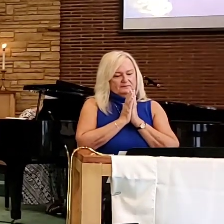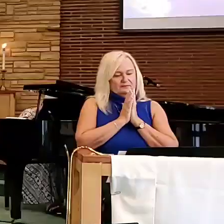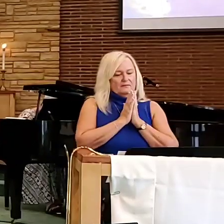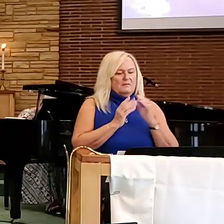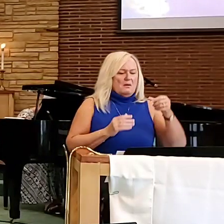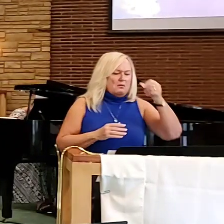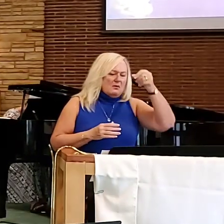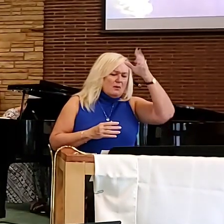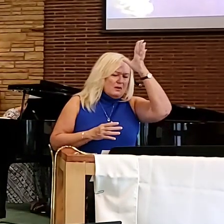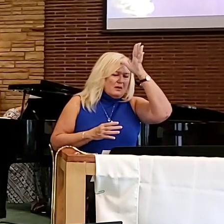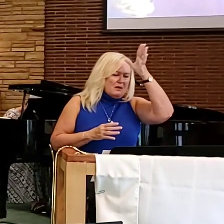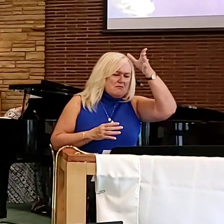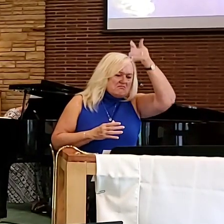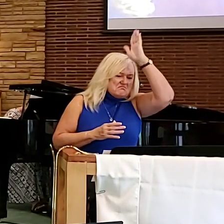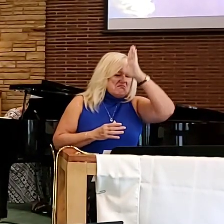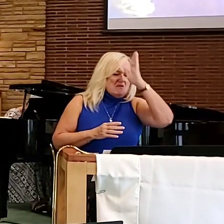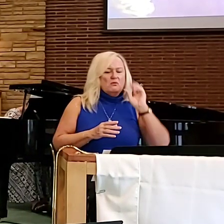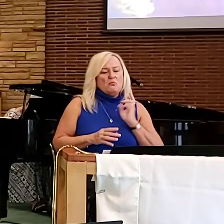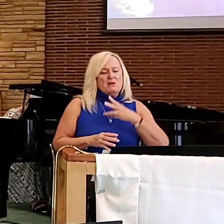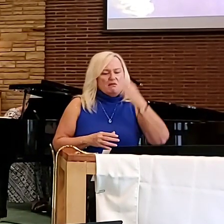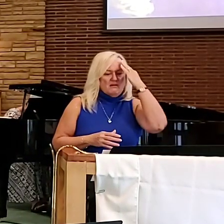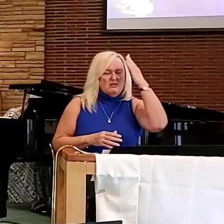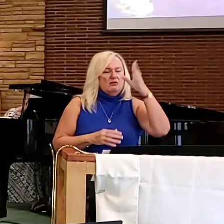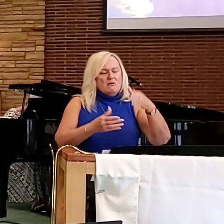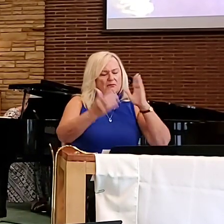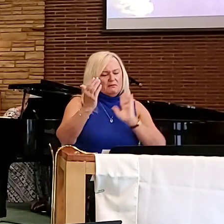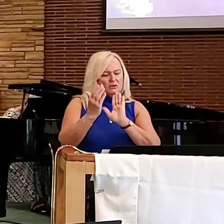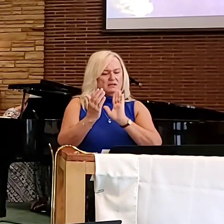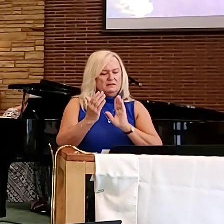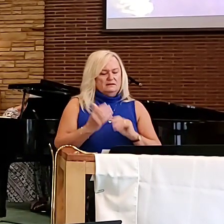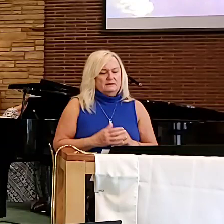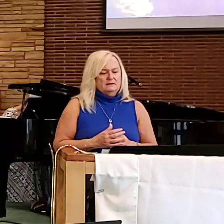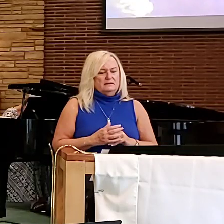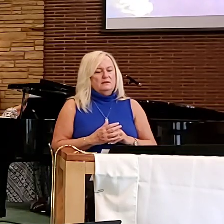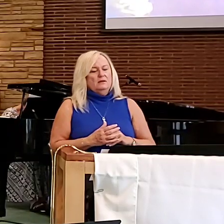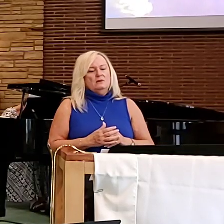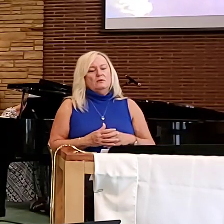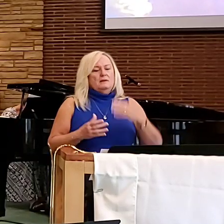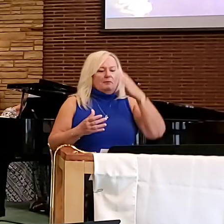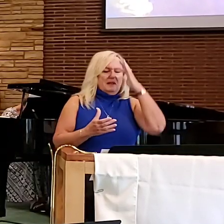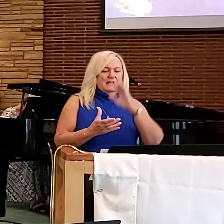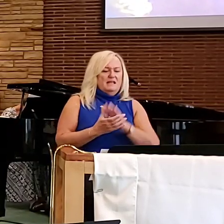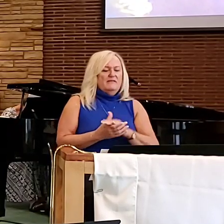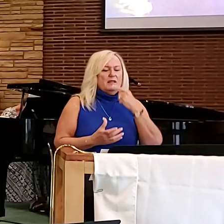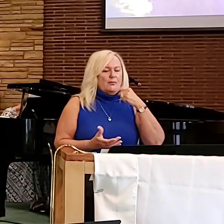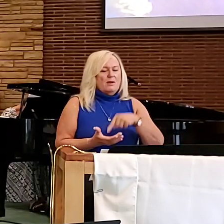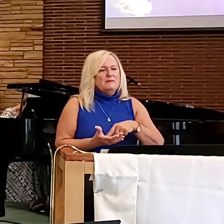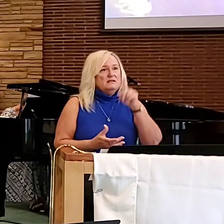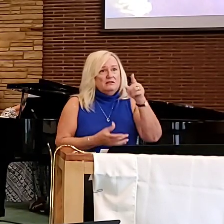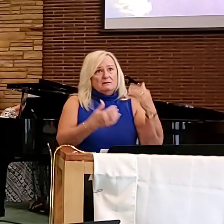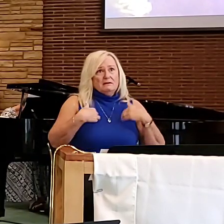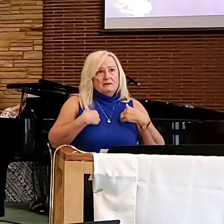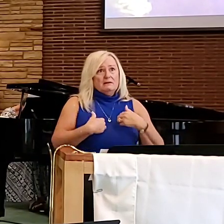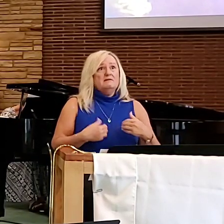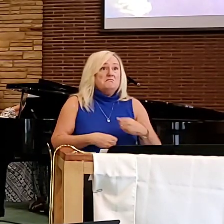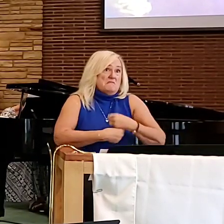Oh God, we know that you are present. We believe in the promises you have